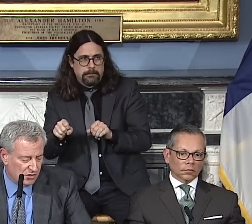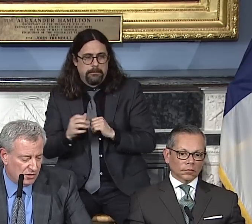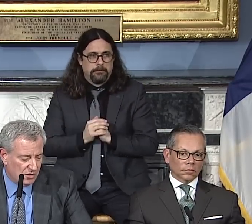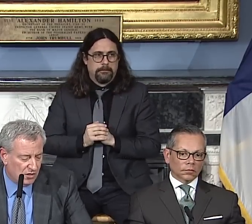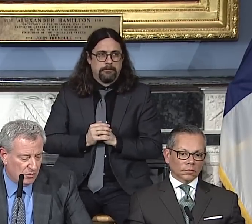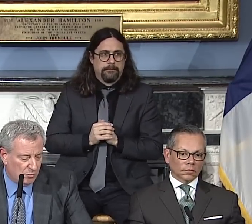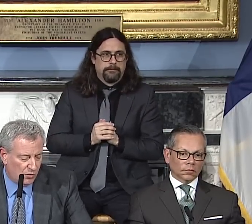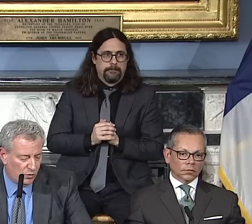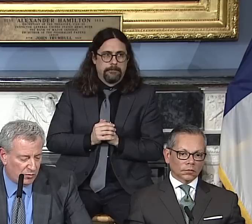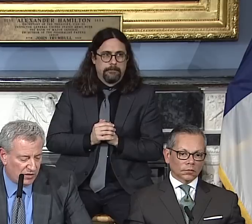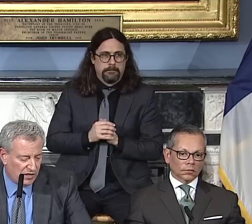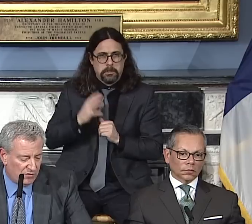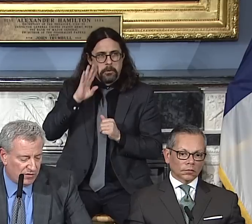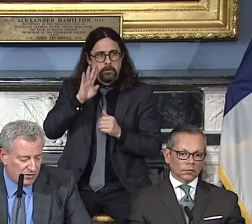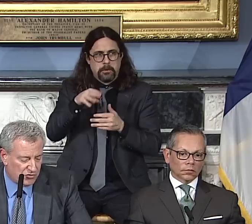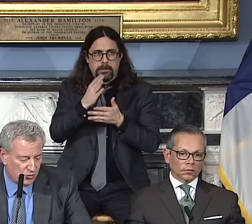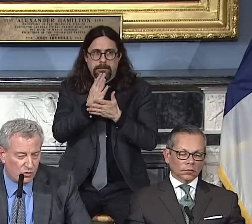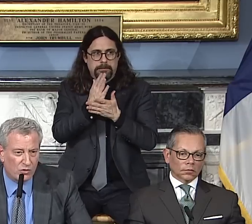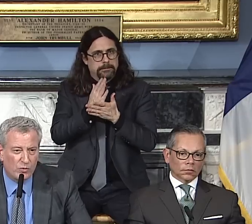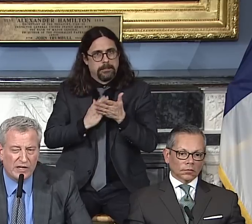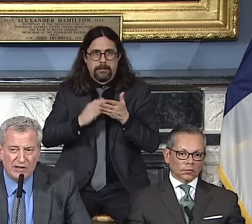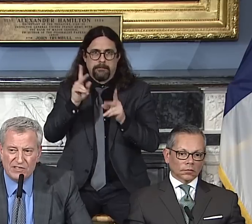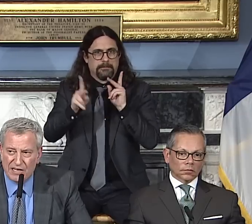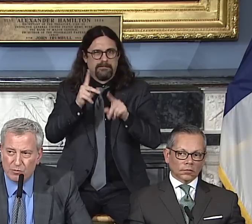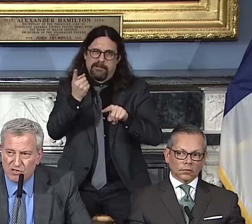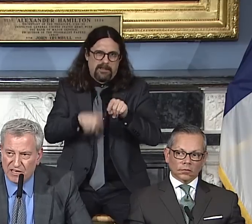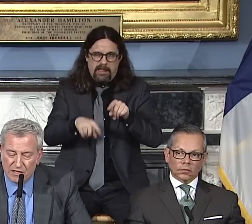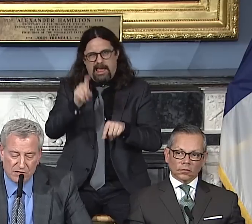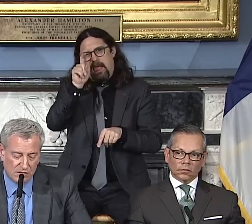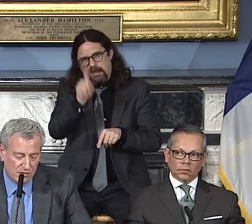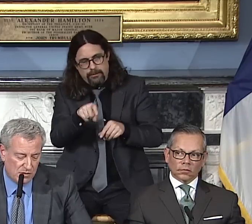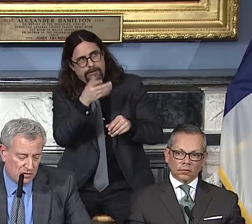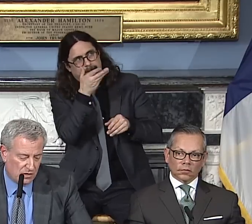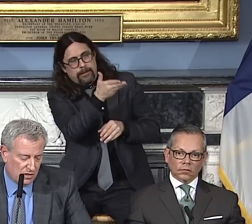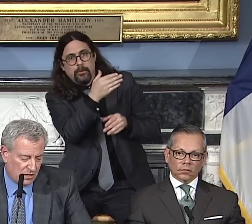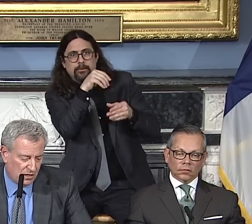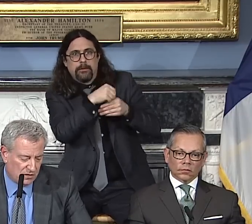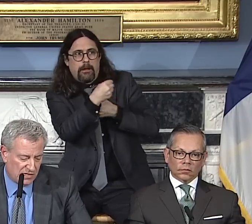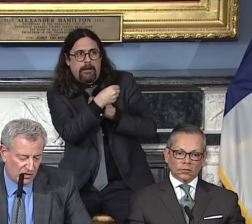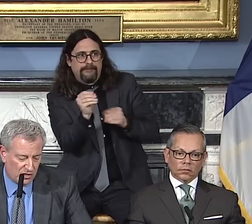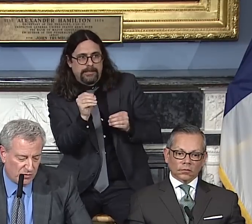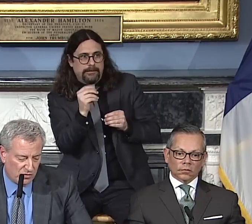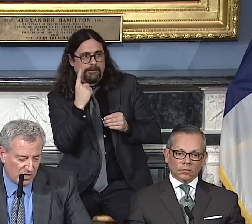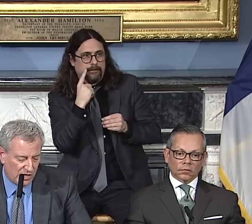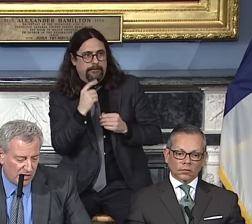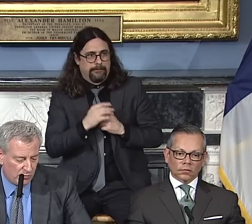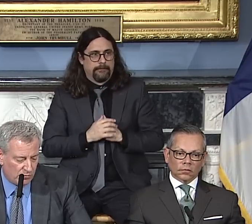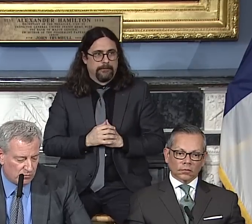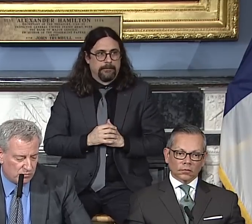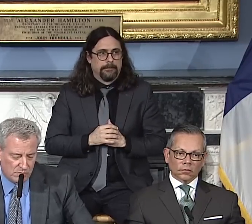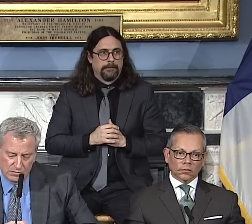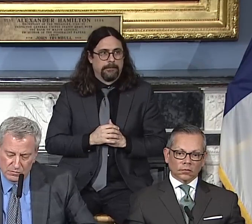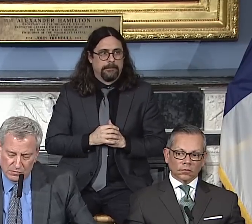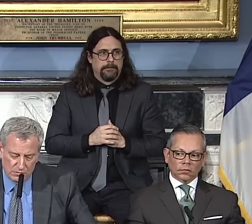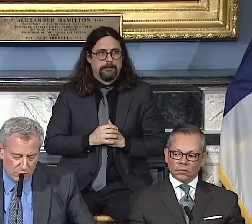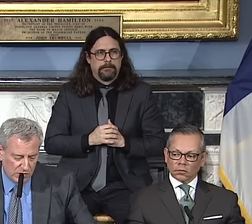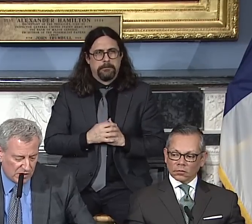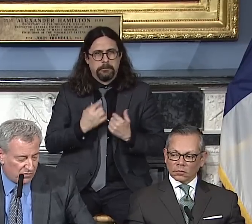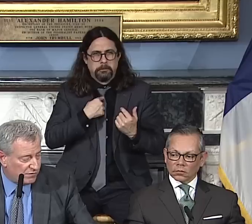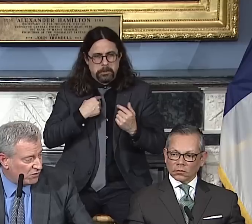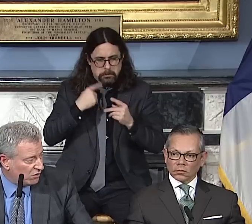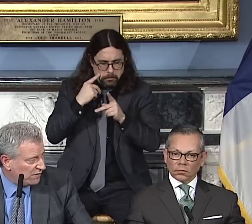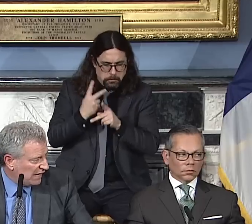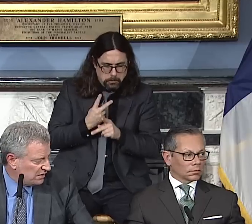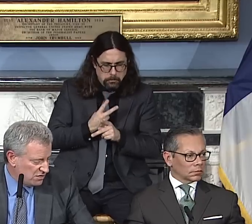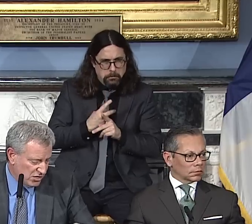posts. But we believe in short order we can have 10% telecommute. Want